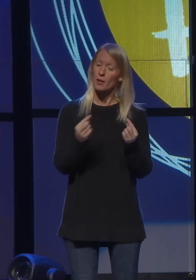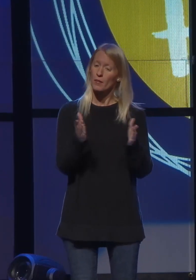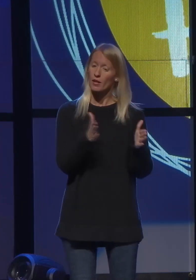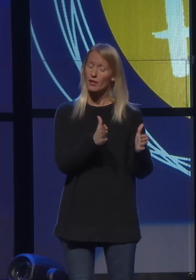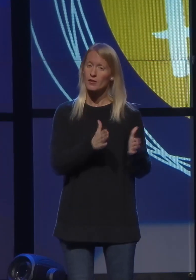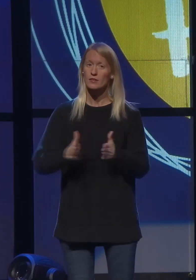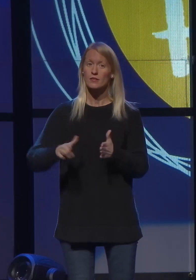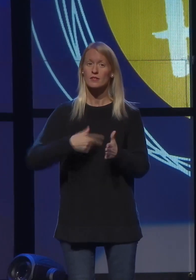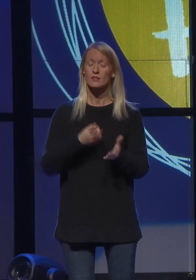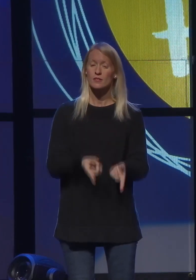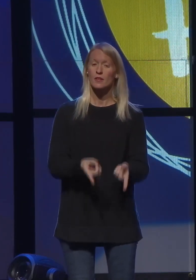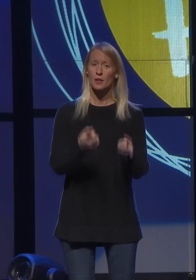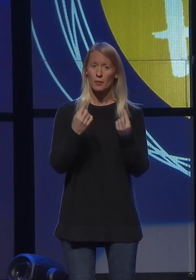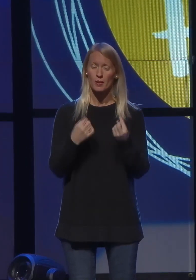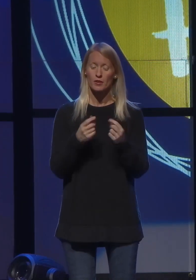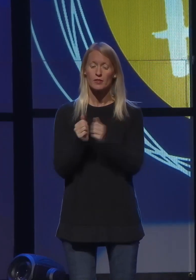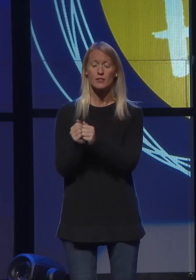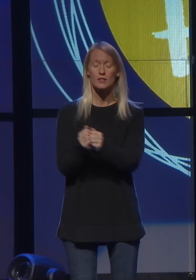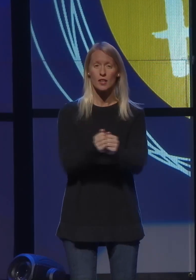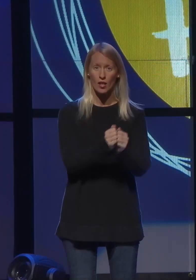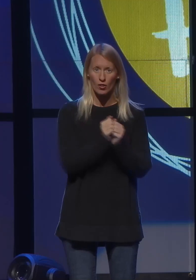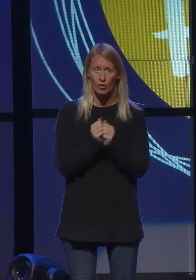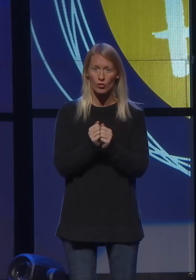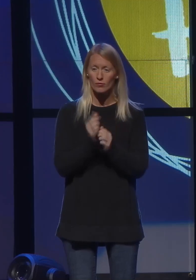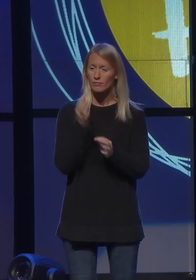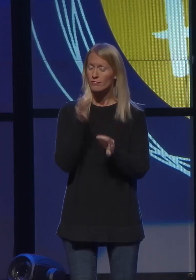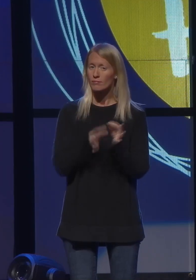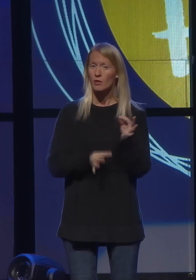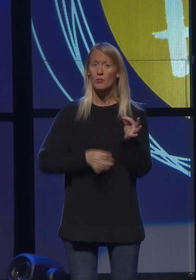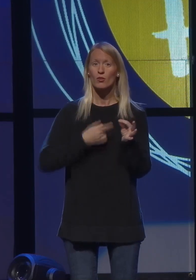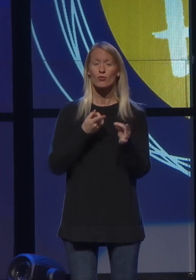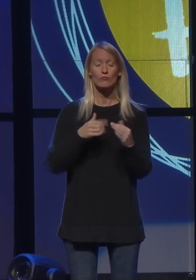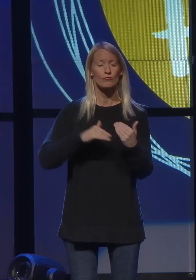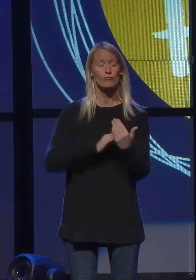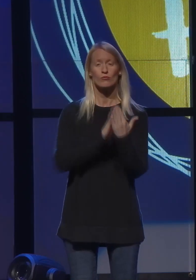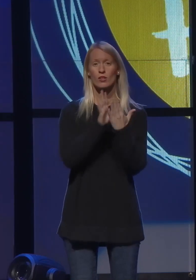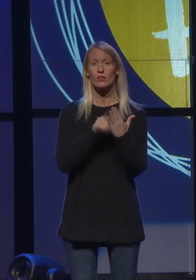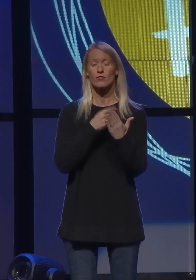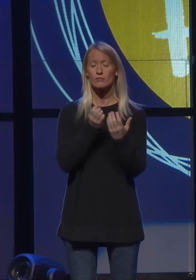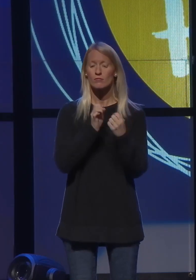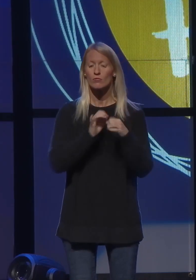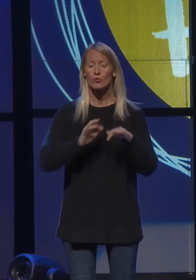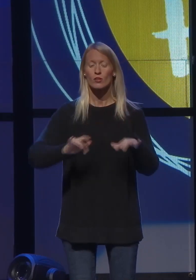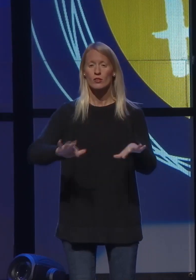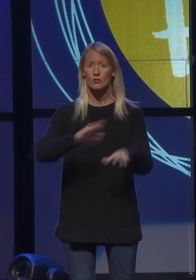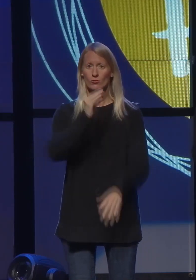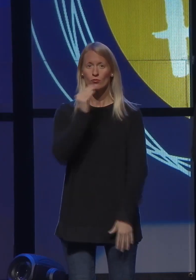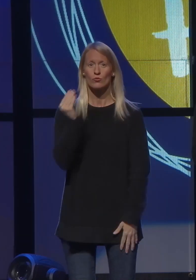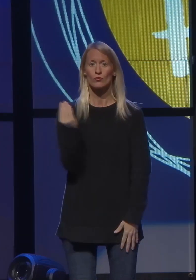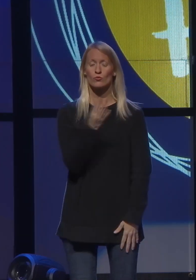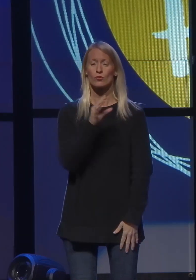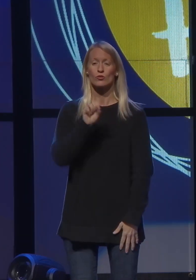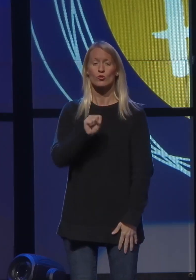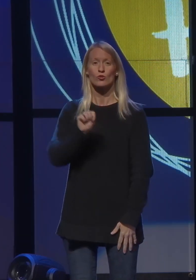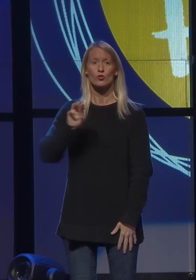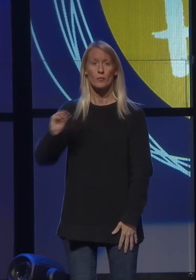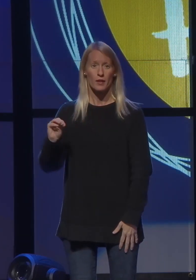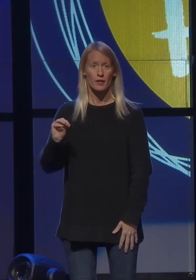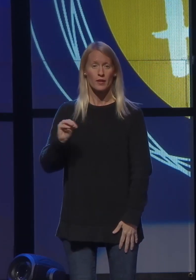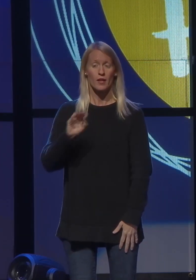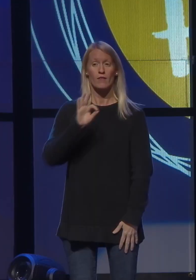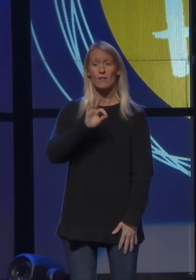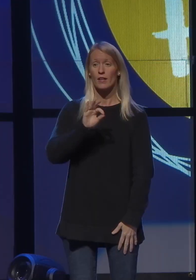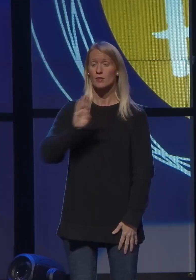come together. Another simple way to, spread the news is through social media. You can share our Facebook